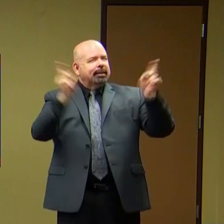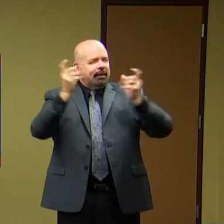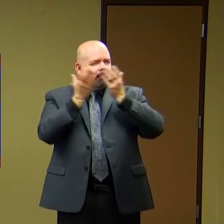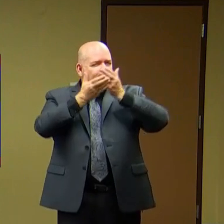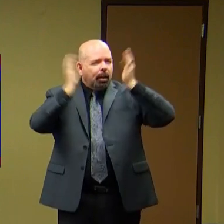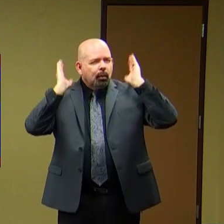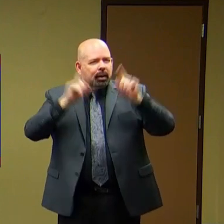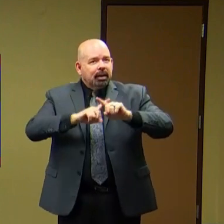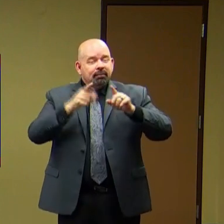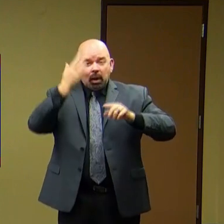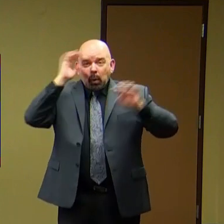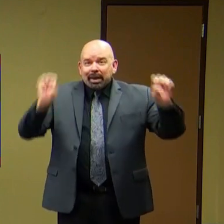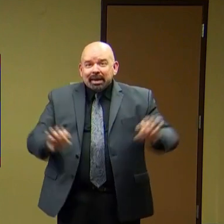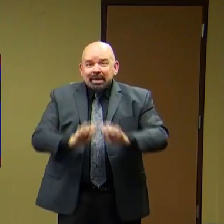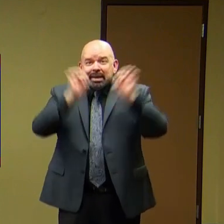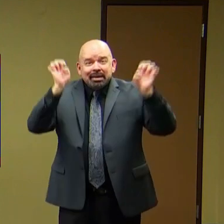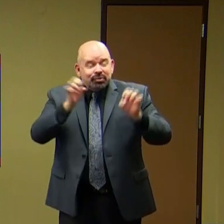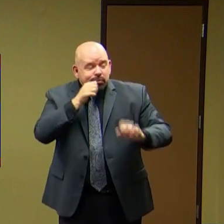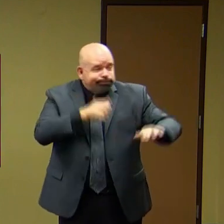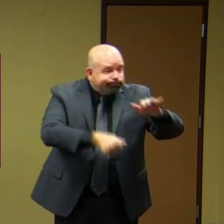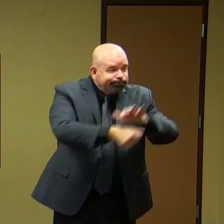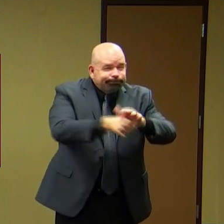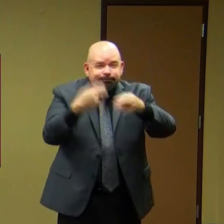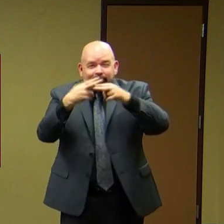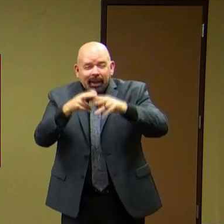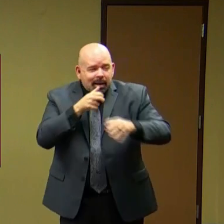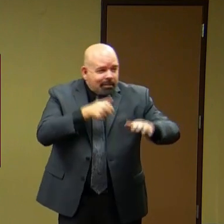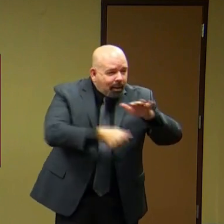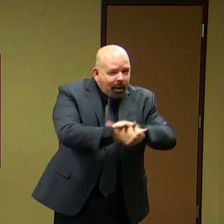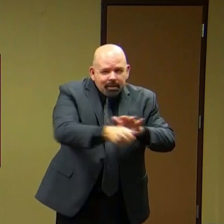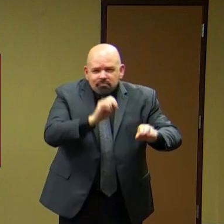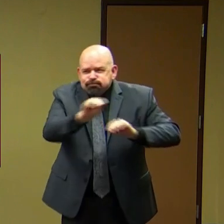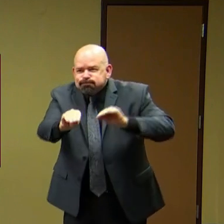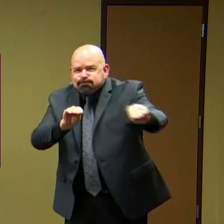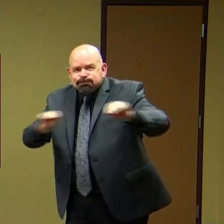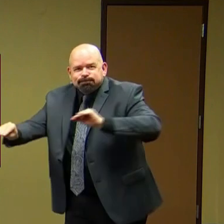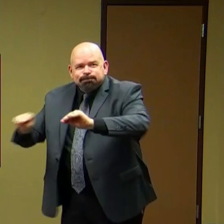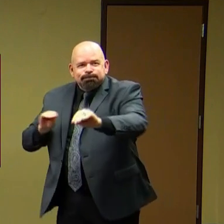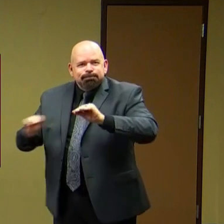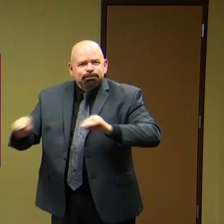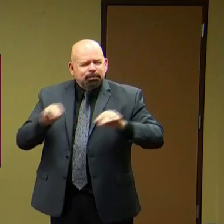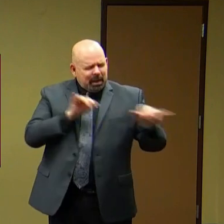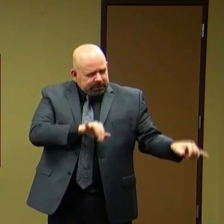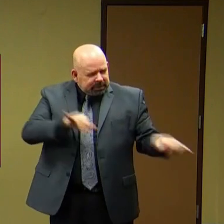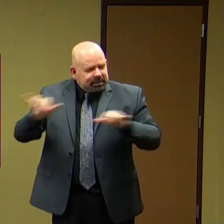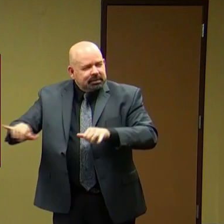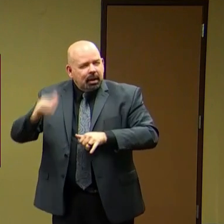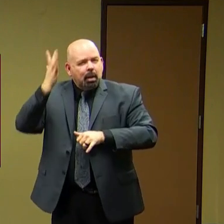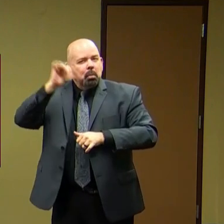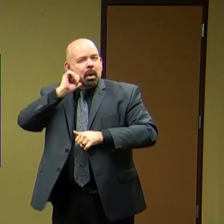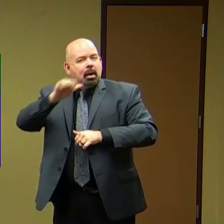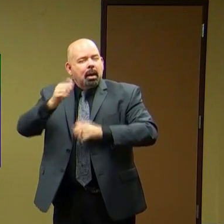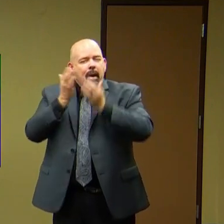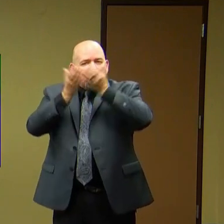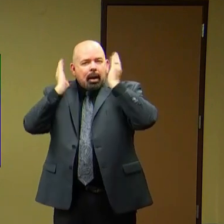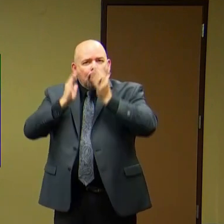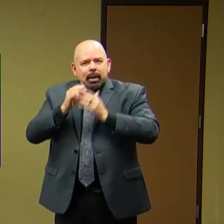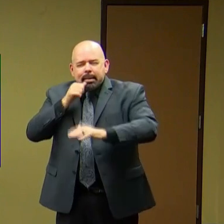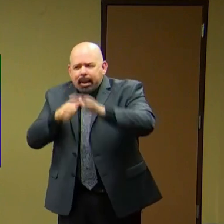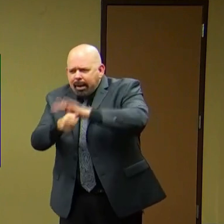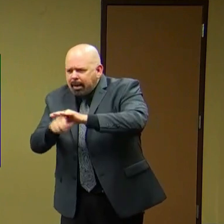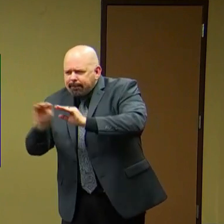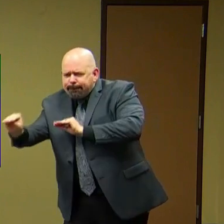egg hunts, you could have a candy hunt at your house. You could have a age-appropriate family Halloween movie